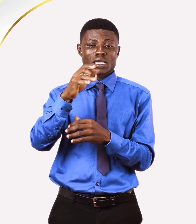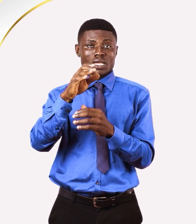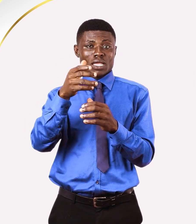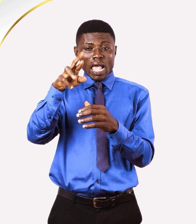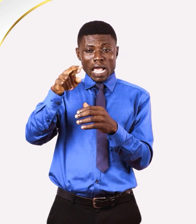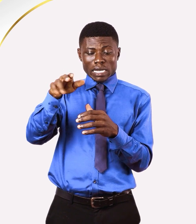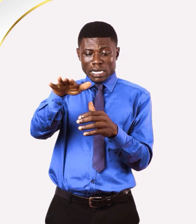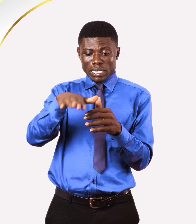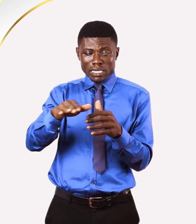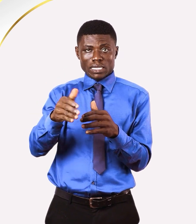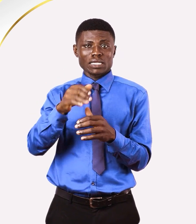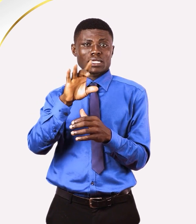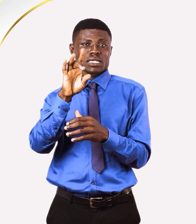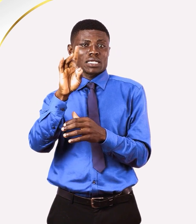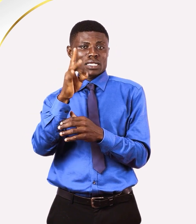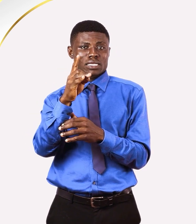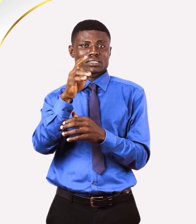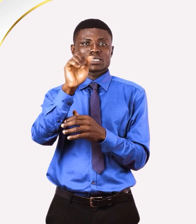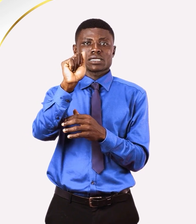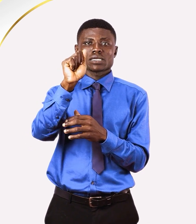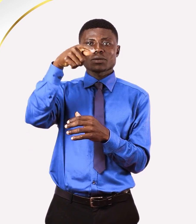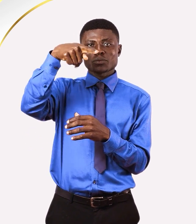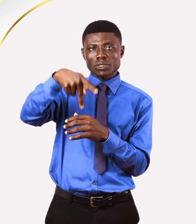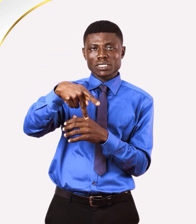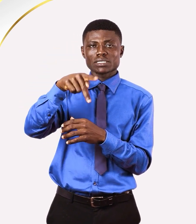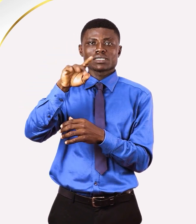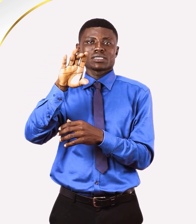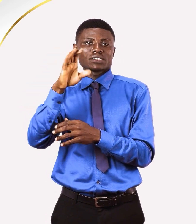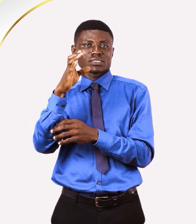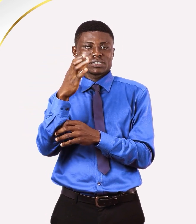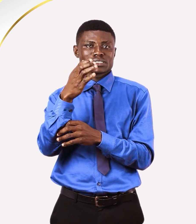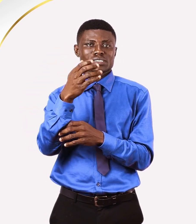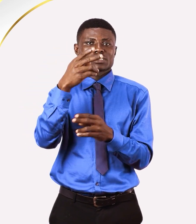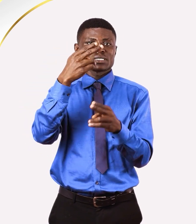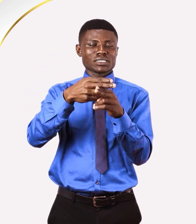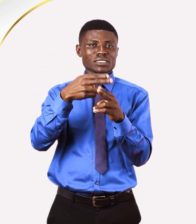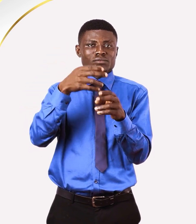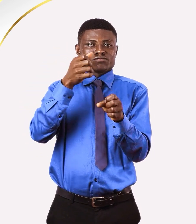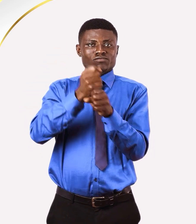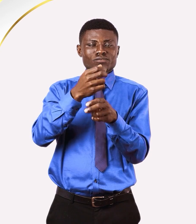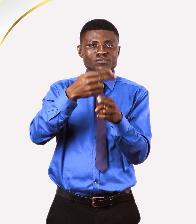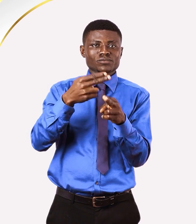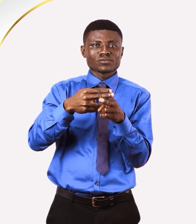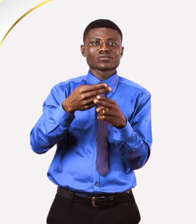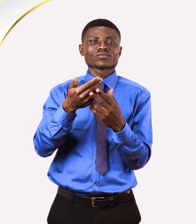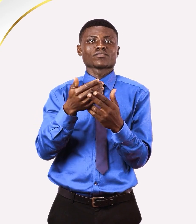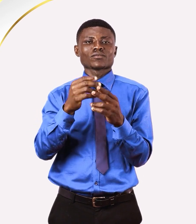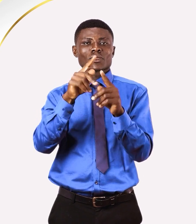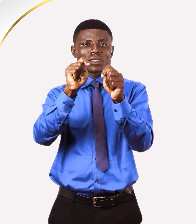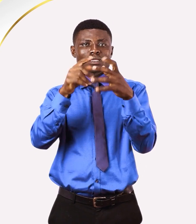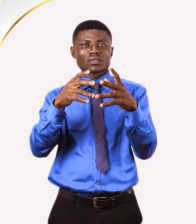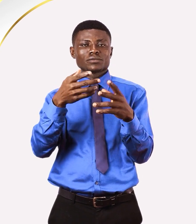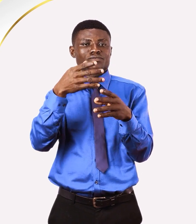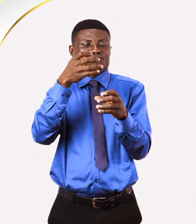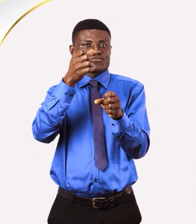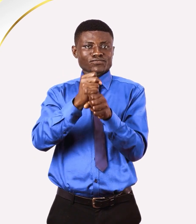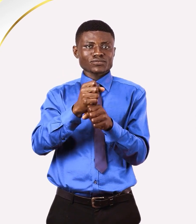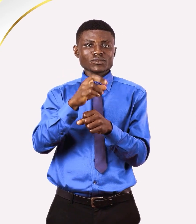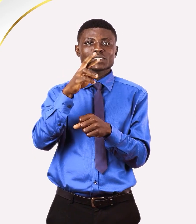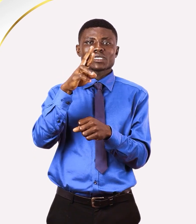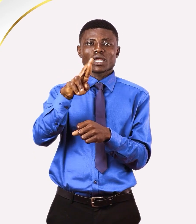6181, Cantonments, Accra. 8. Appendix C. Acronyms. Table 1.